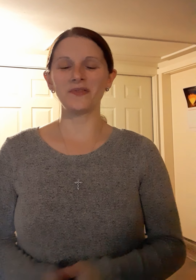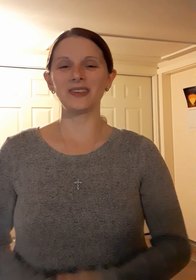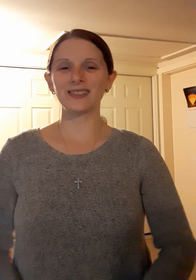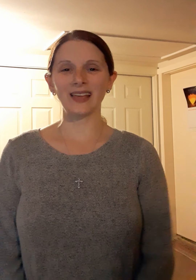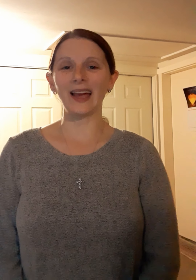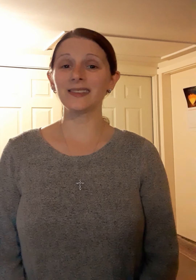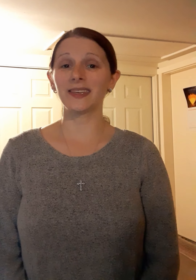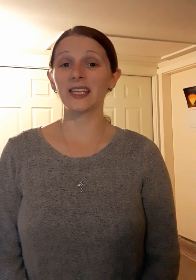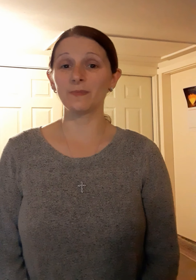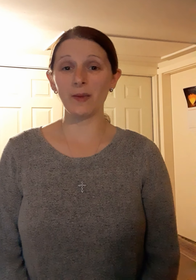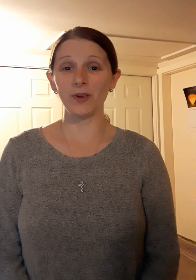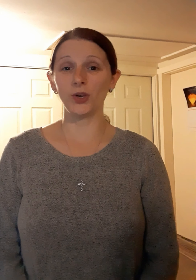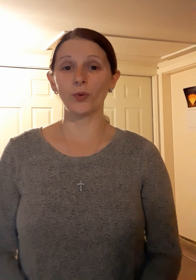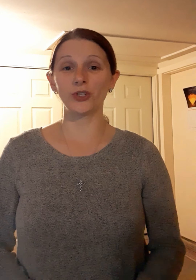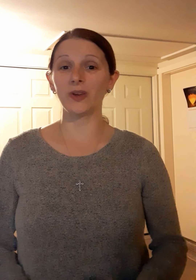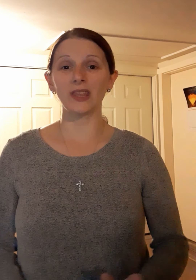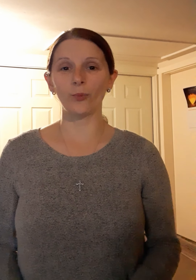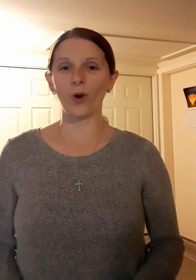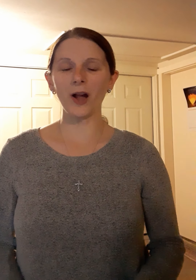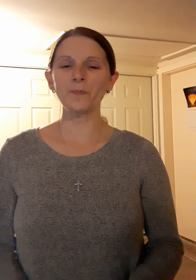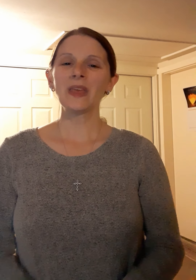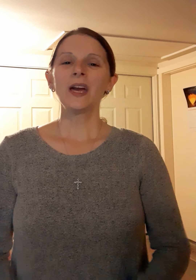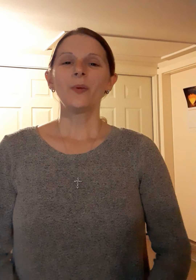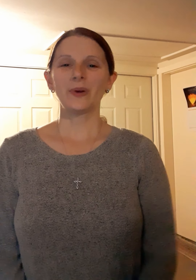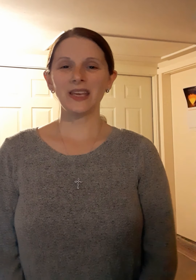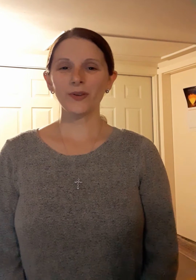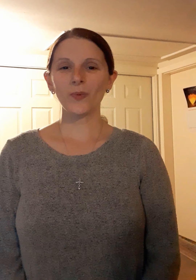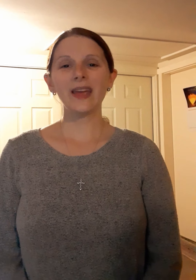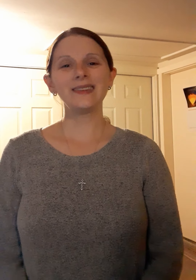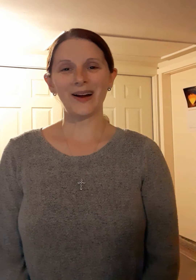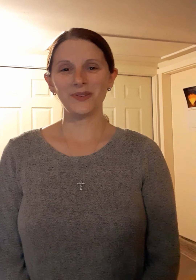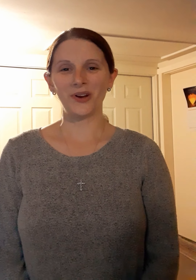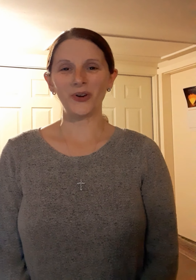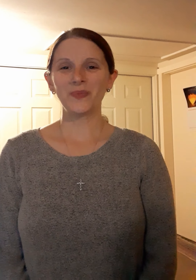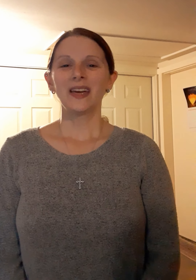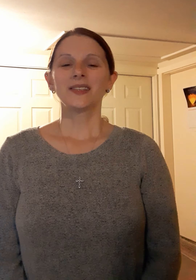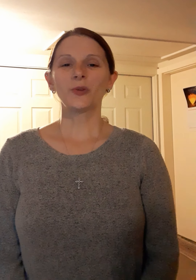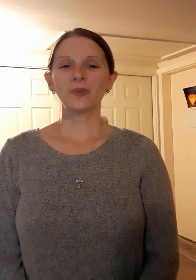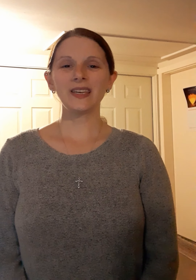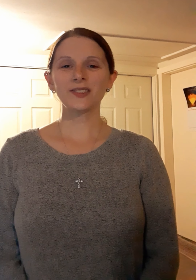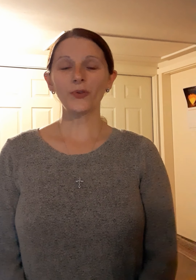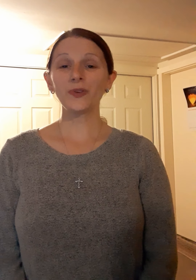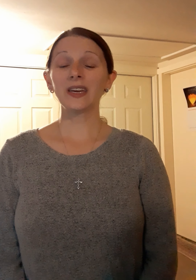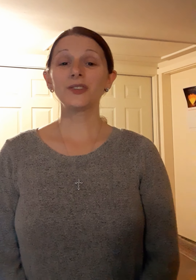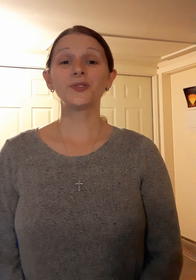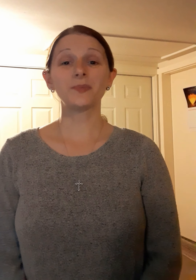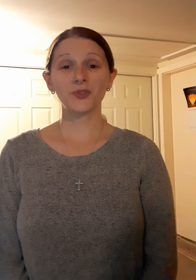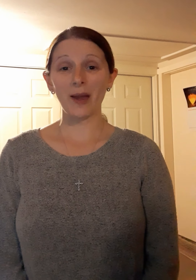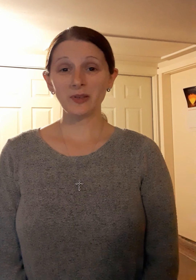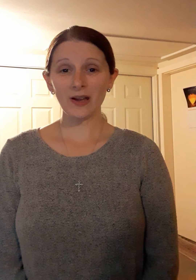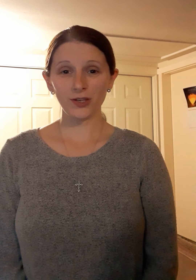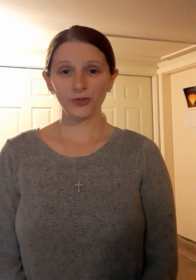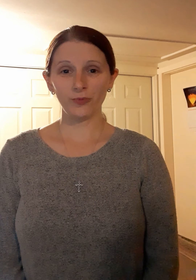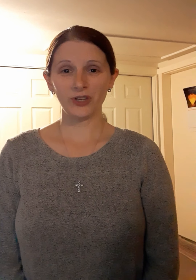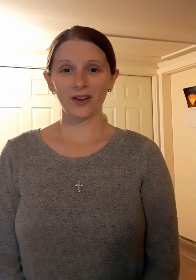these signs in case maybe you were doing them wrong. But either way, now you know. So please don't forget to subscribe to my YouTube channel